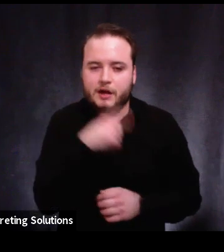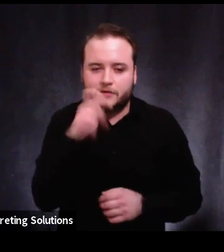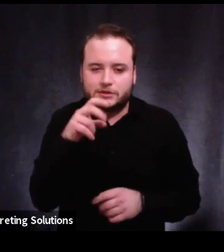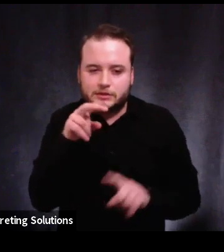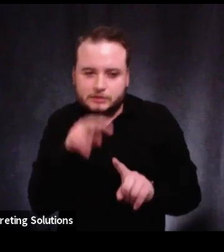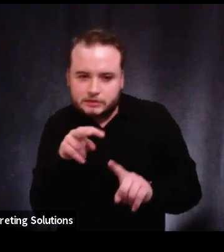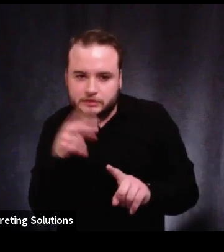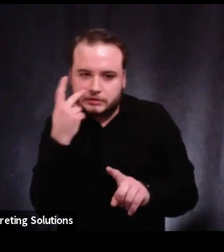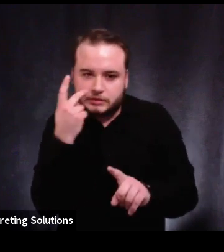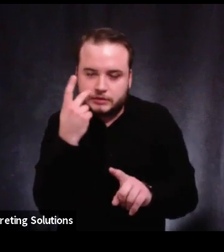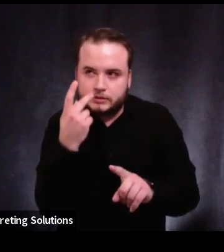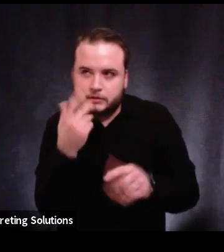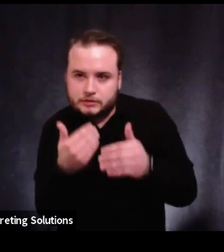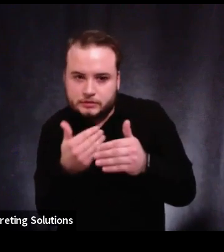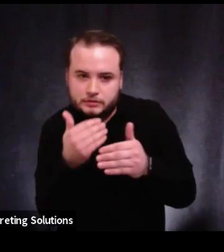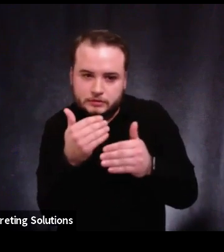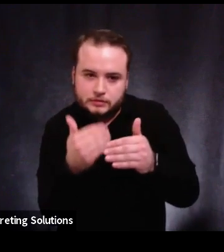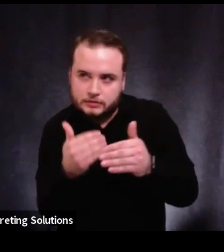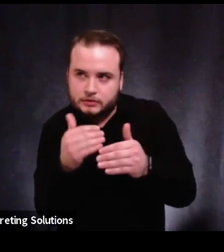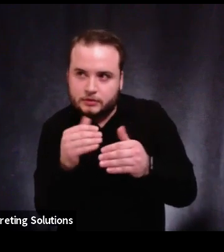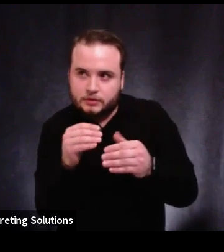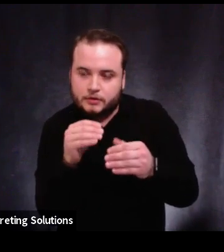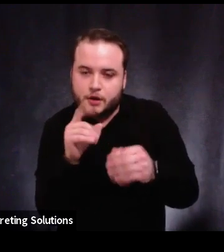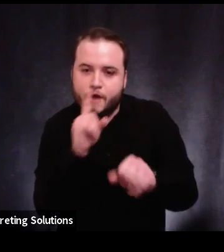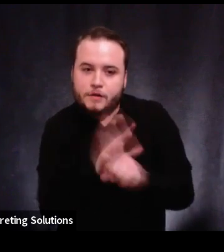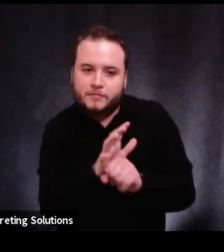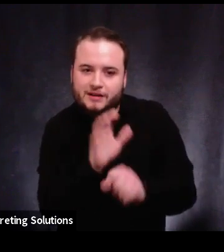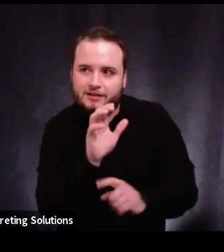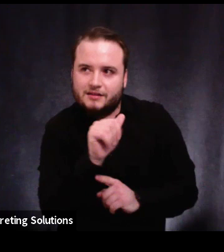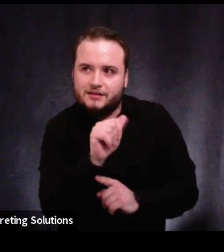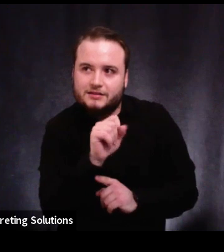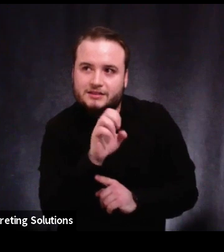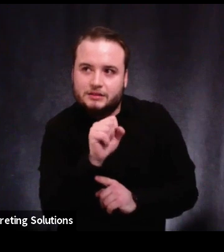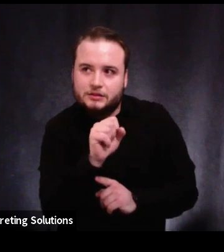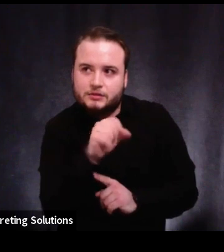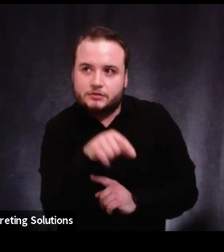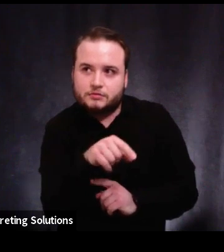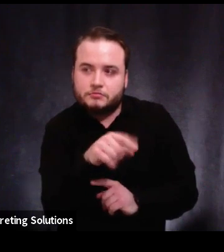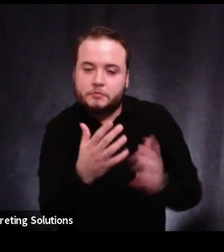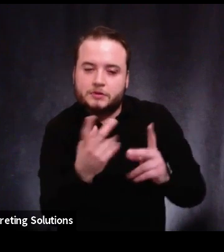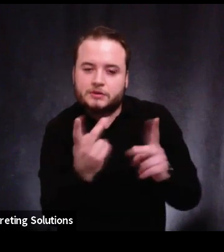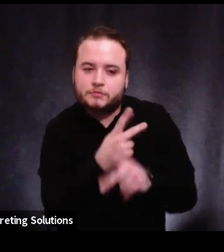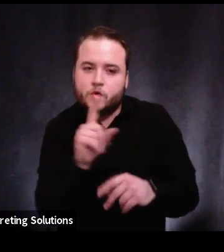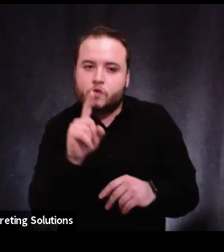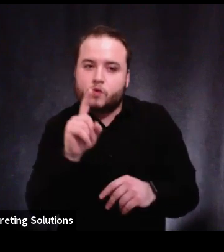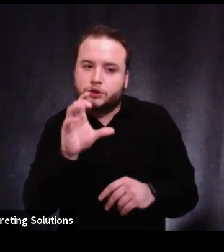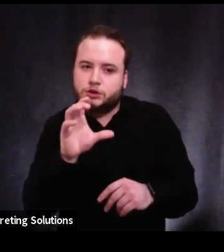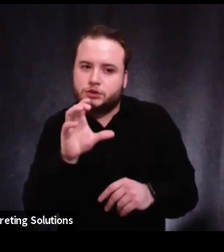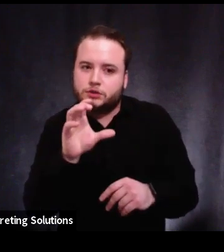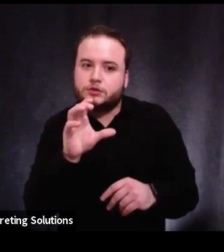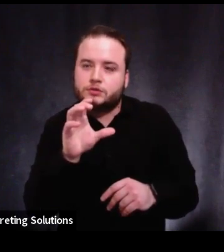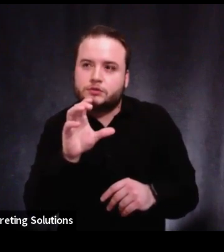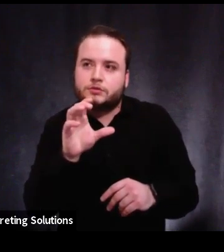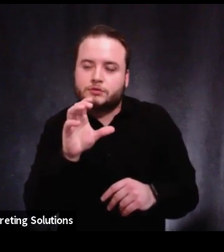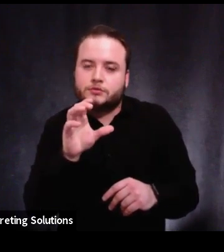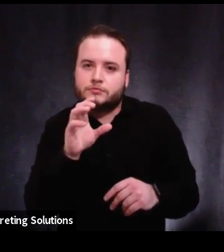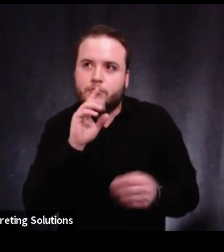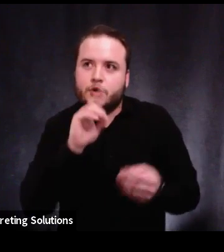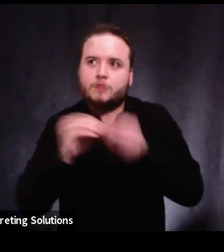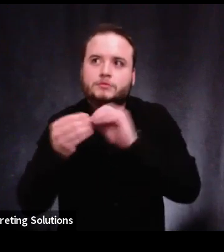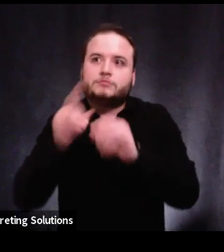of confirmed cases by 100, you get closer to what we expect the actual number of cases